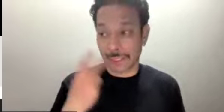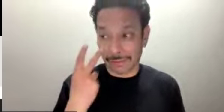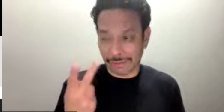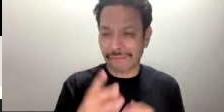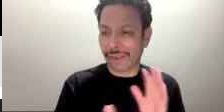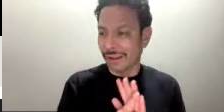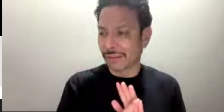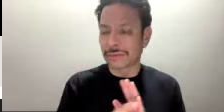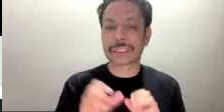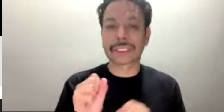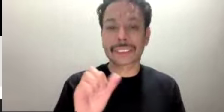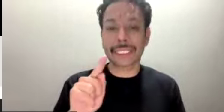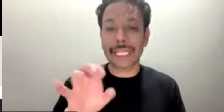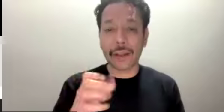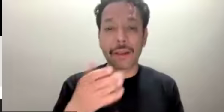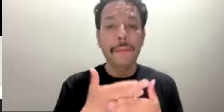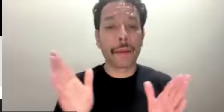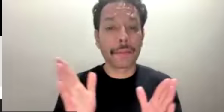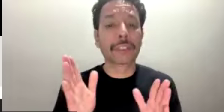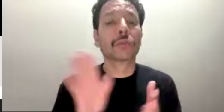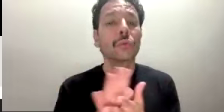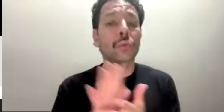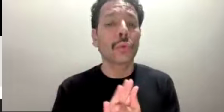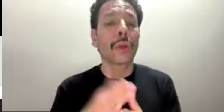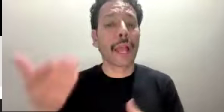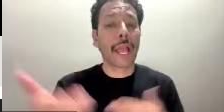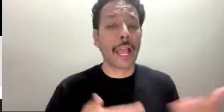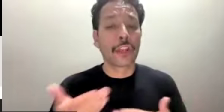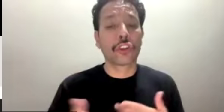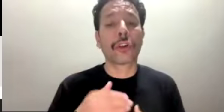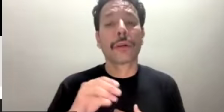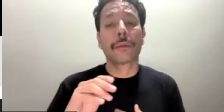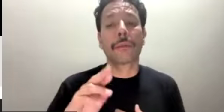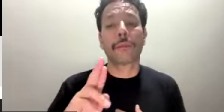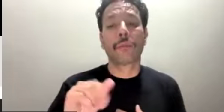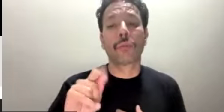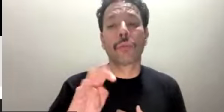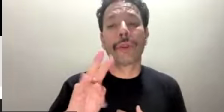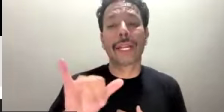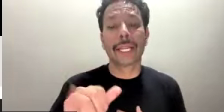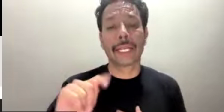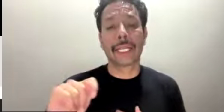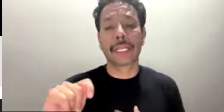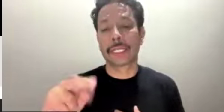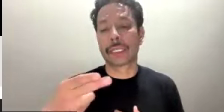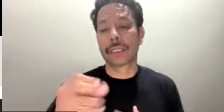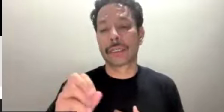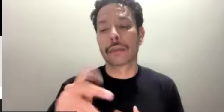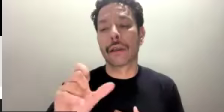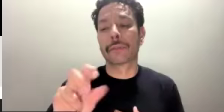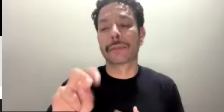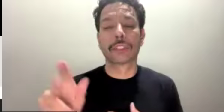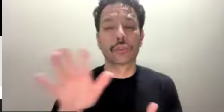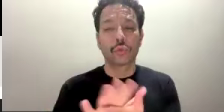that the Seattle Public Schools hired Brittany Thompson as a new school-based counseling,